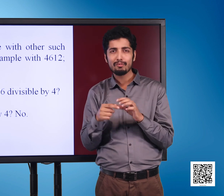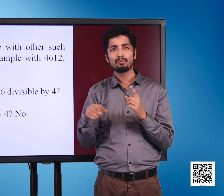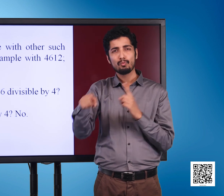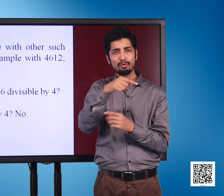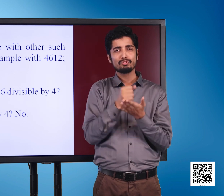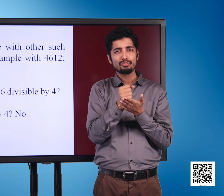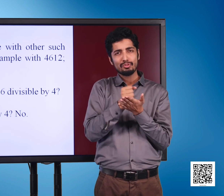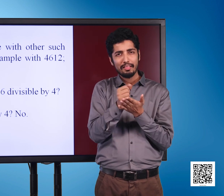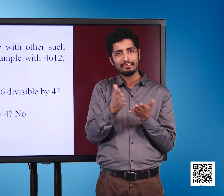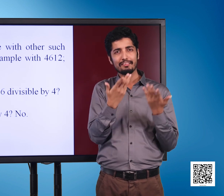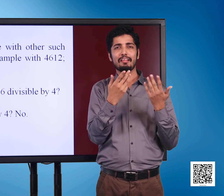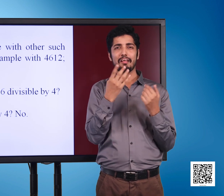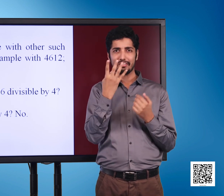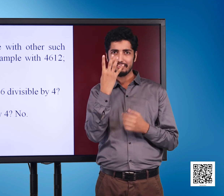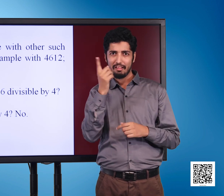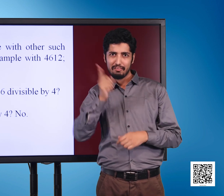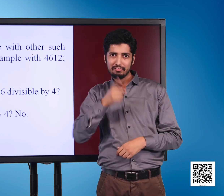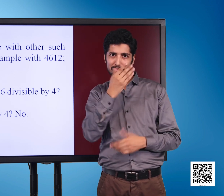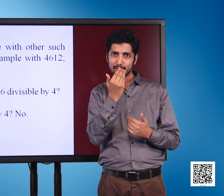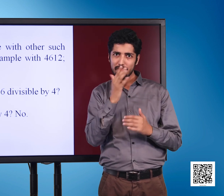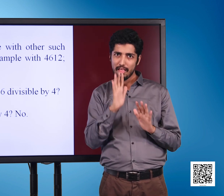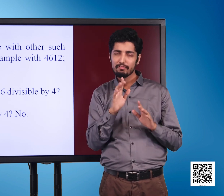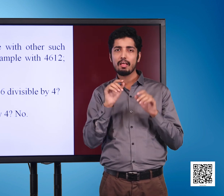Try the exercise with other such numbers, for example with